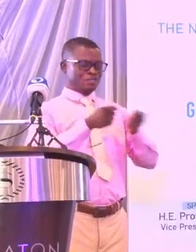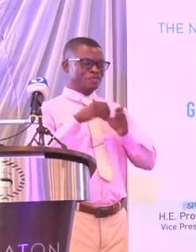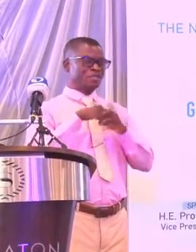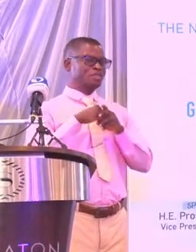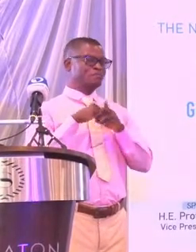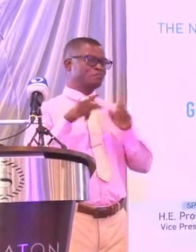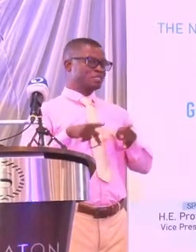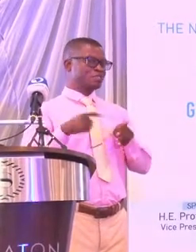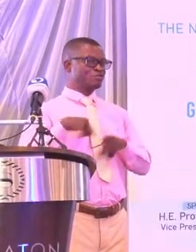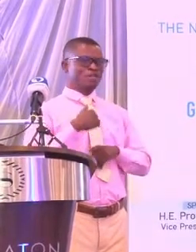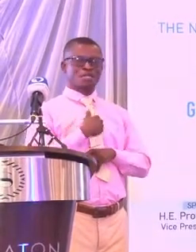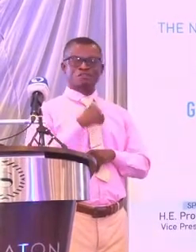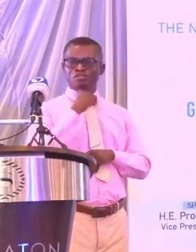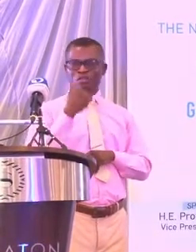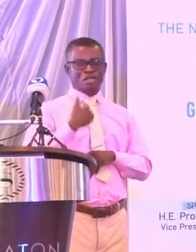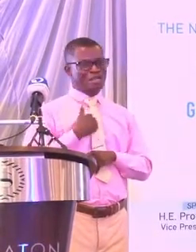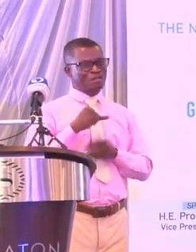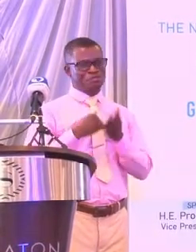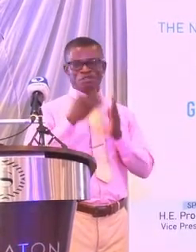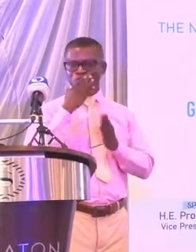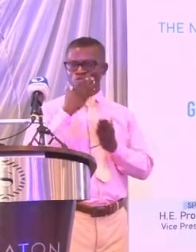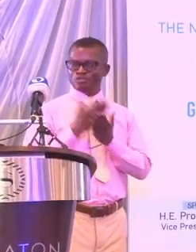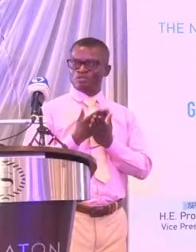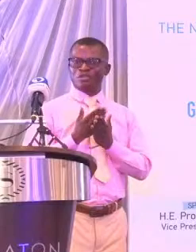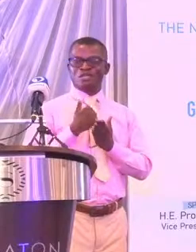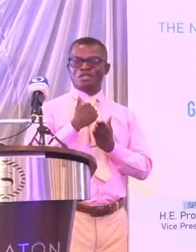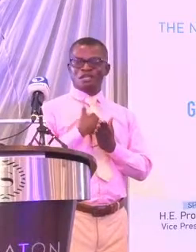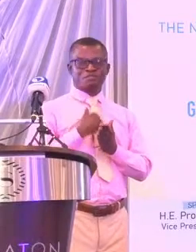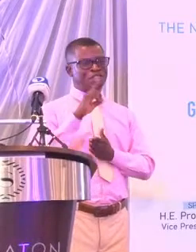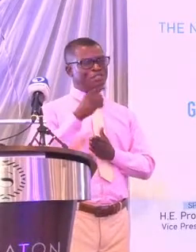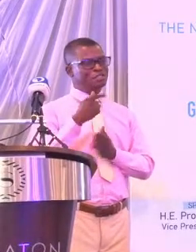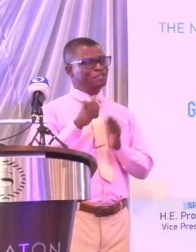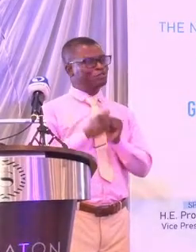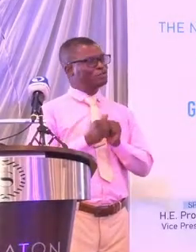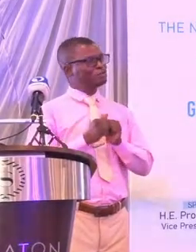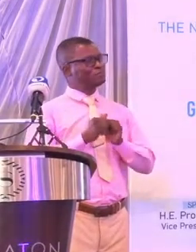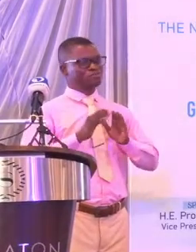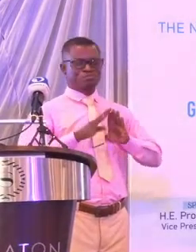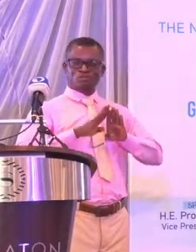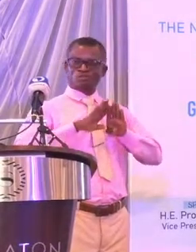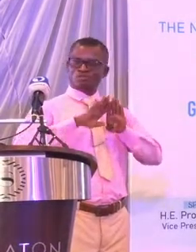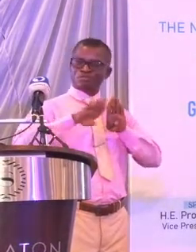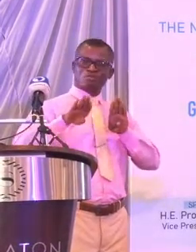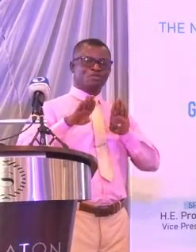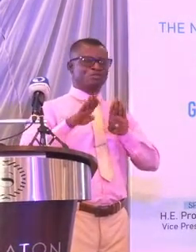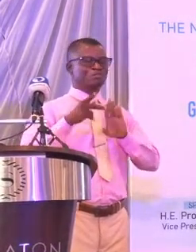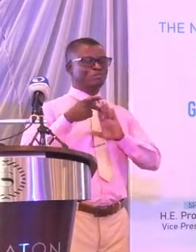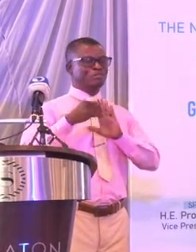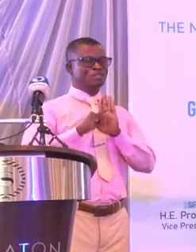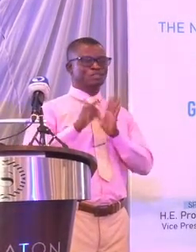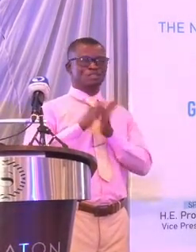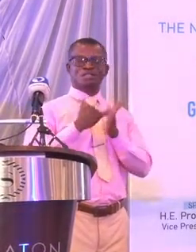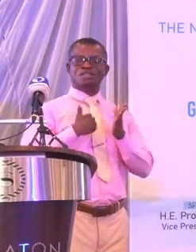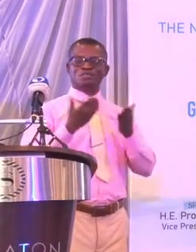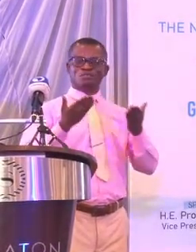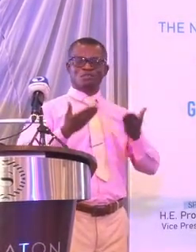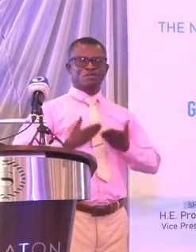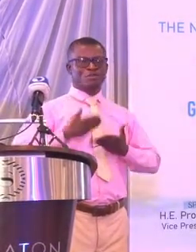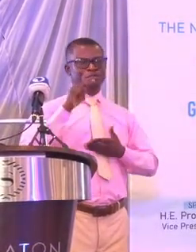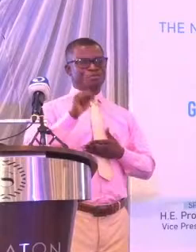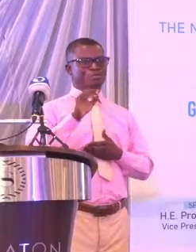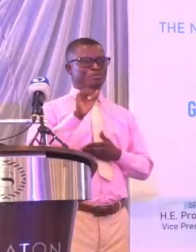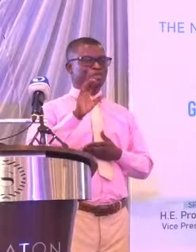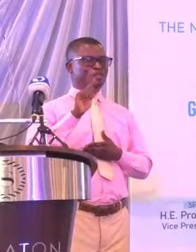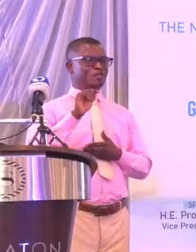never had it this good. We have a DG with an open door policy that has embraced NACTAL both at the